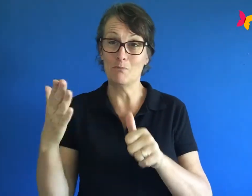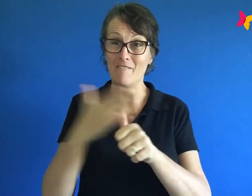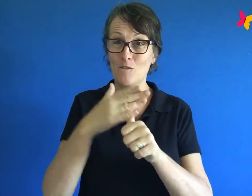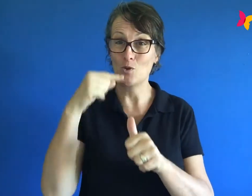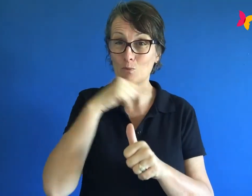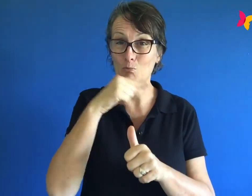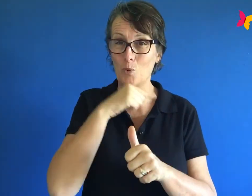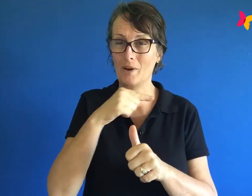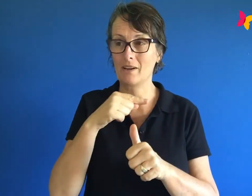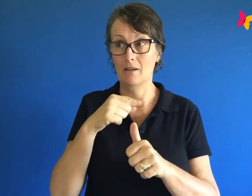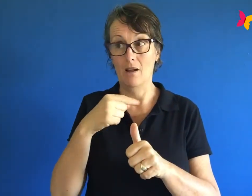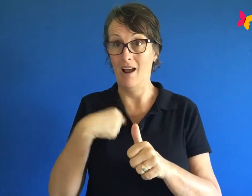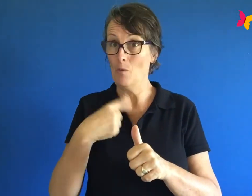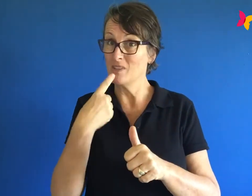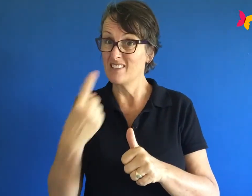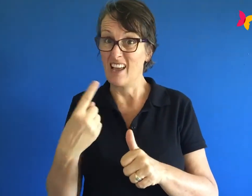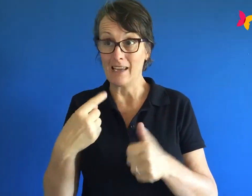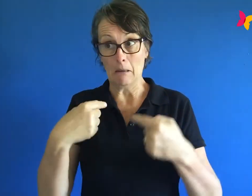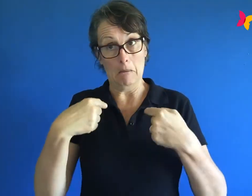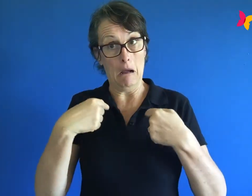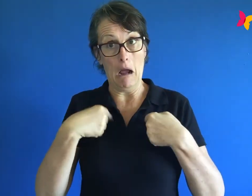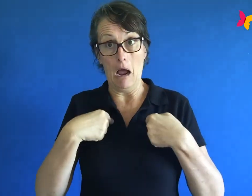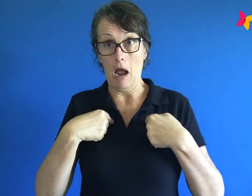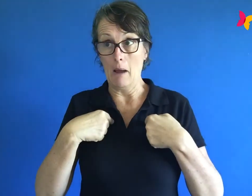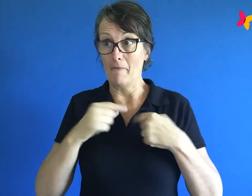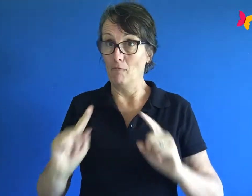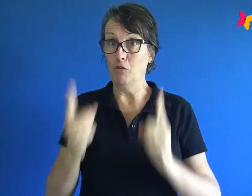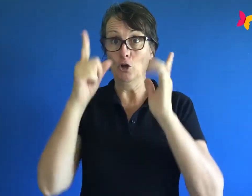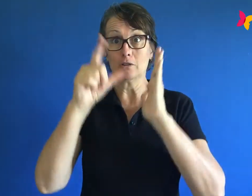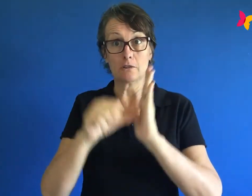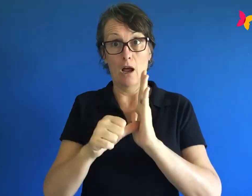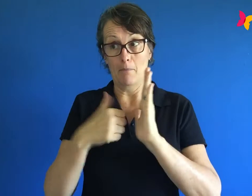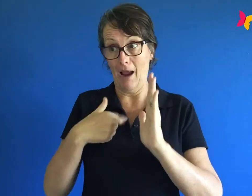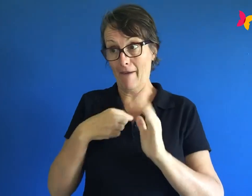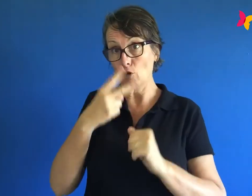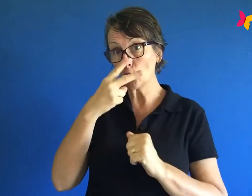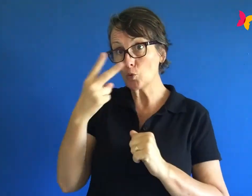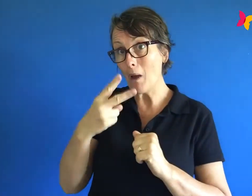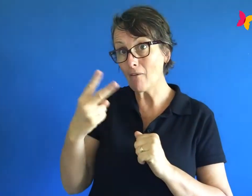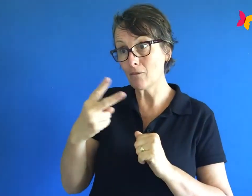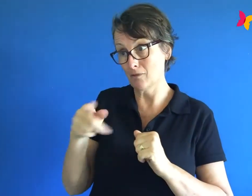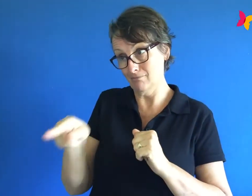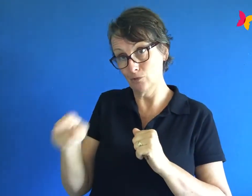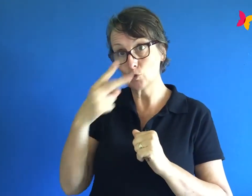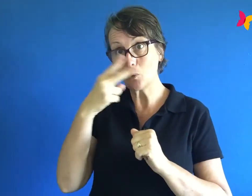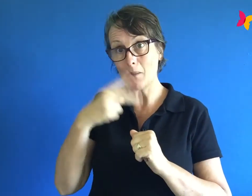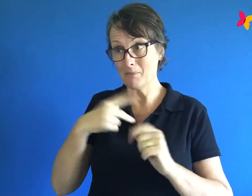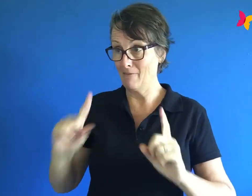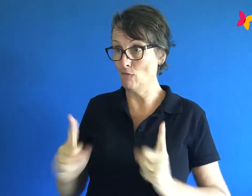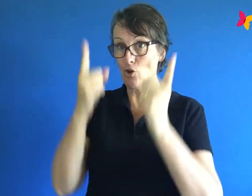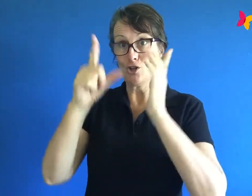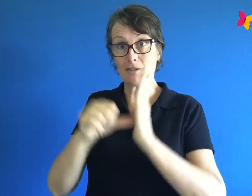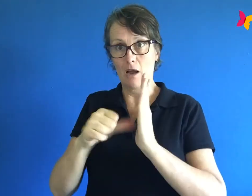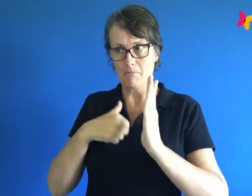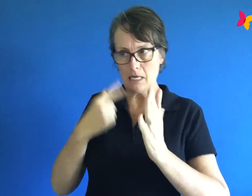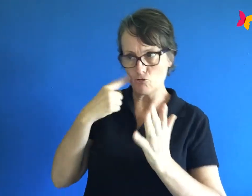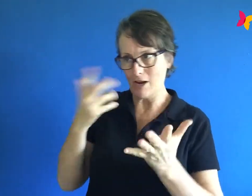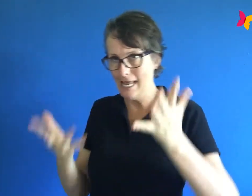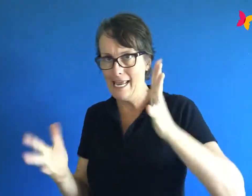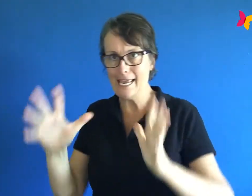I've never been the parent of a 12-year-old. I've never been the parent of a 13-year-old before. So I don't know if that's normal. I